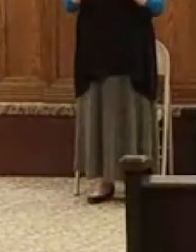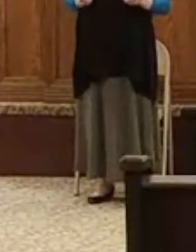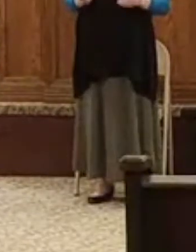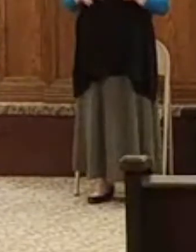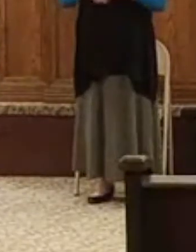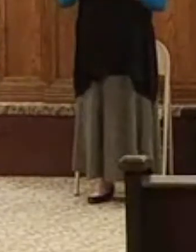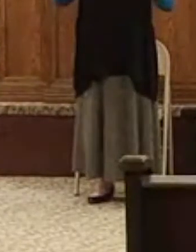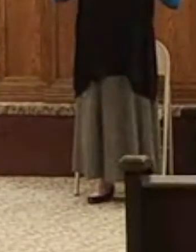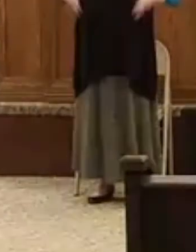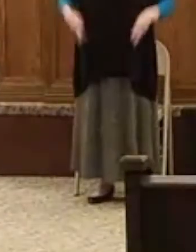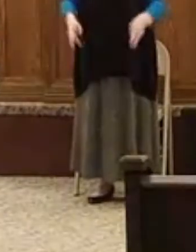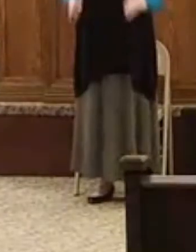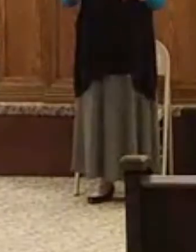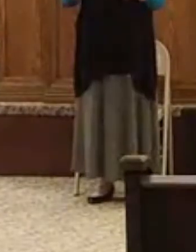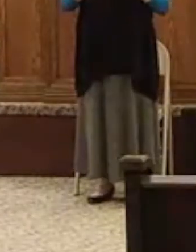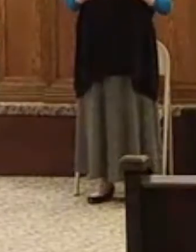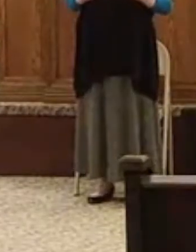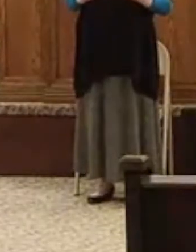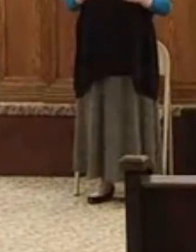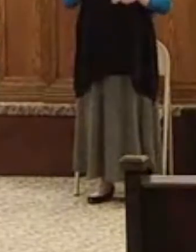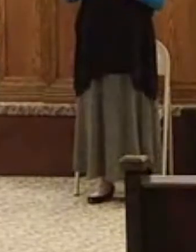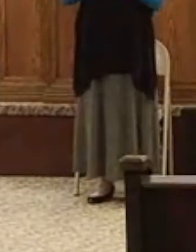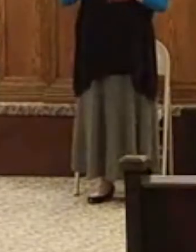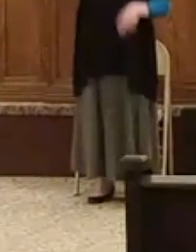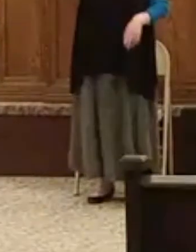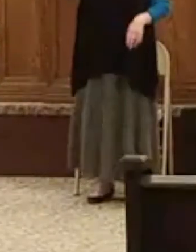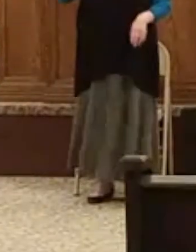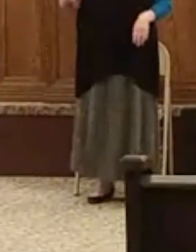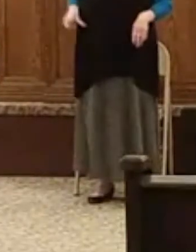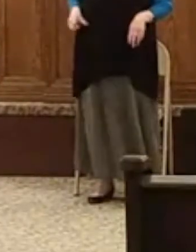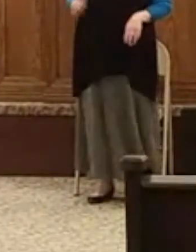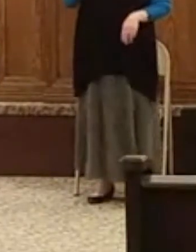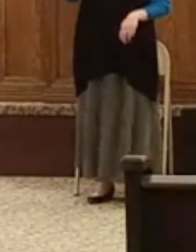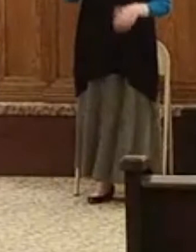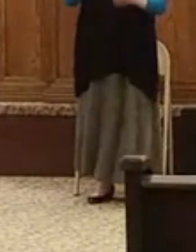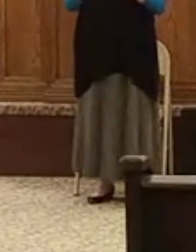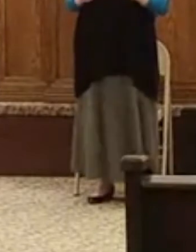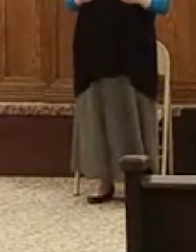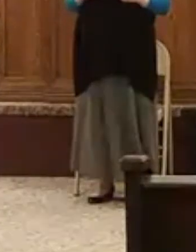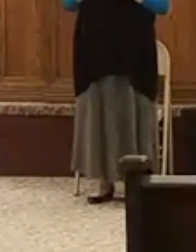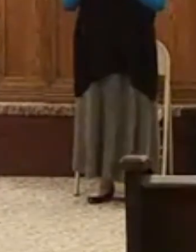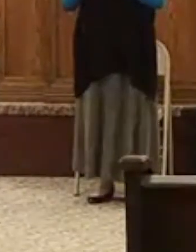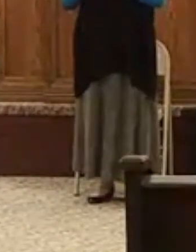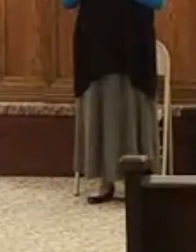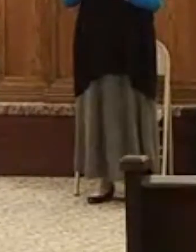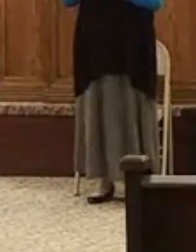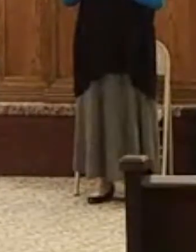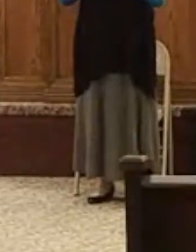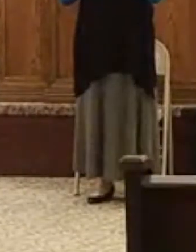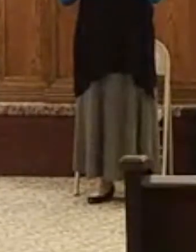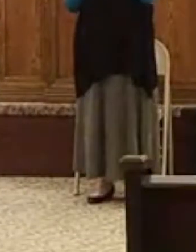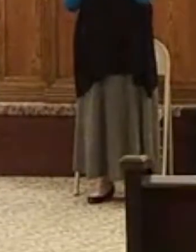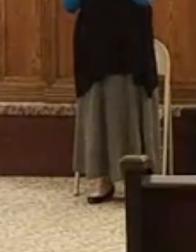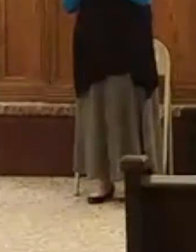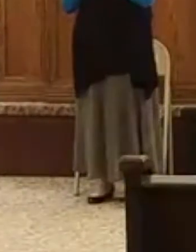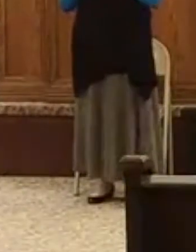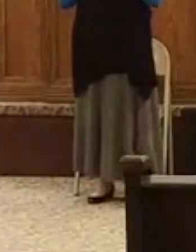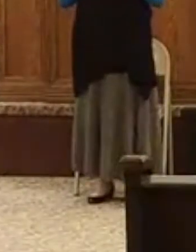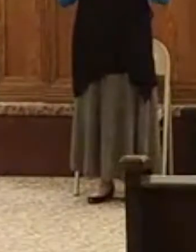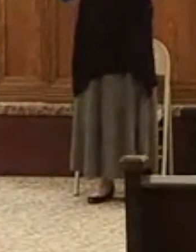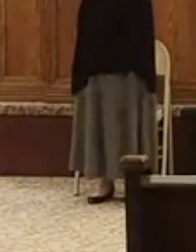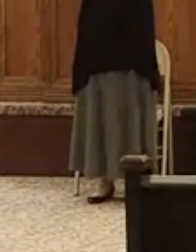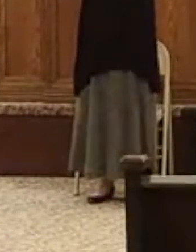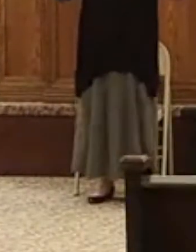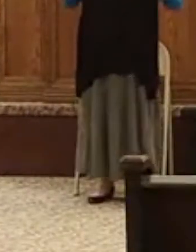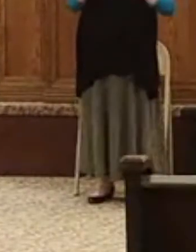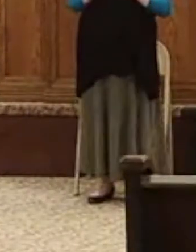I want to go out of my way. I want to be used of the Lord. I don't want to put my light under a bushel. I want it to